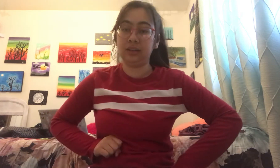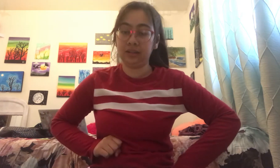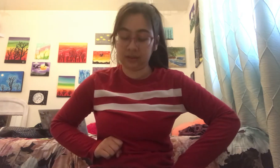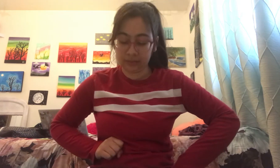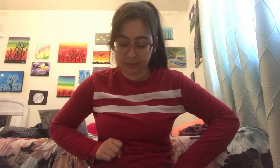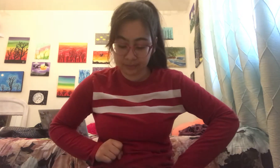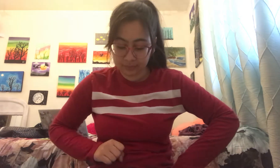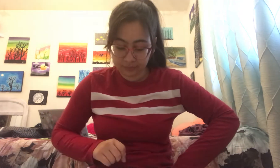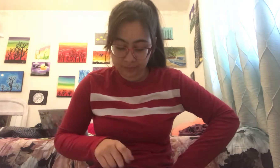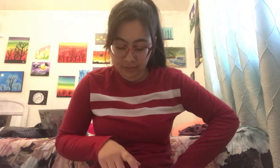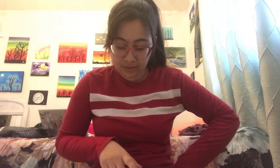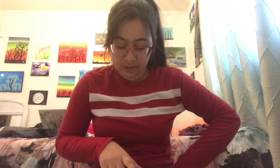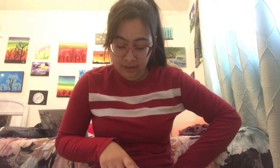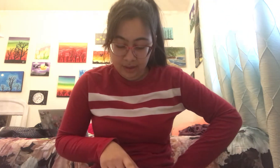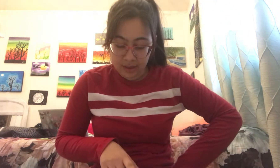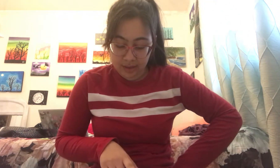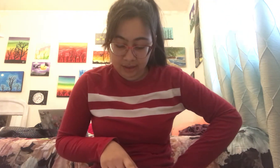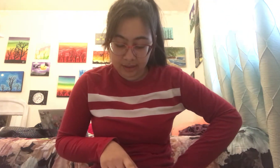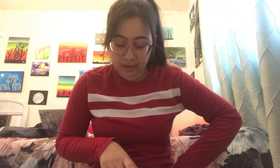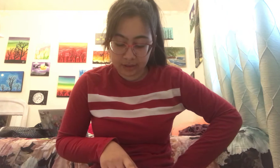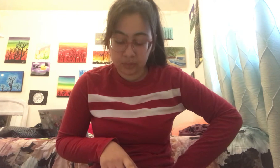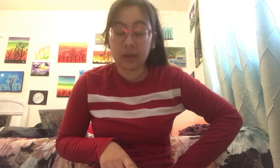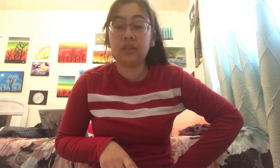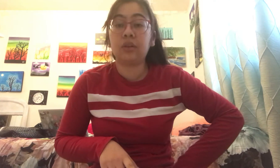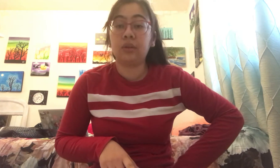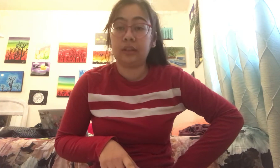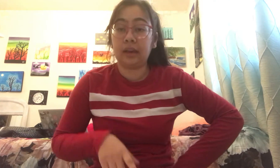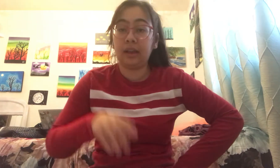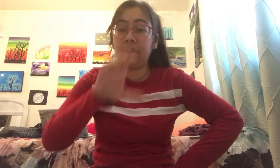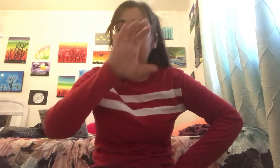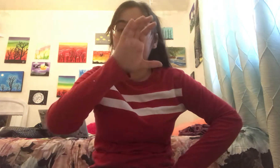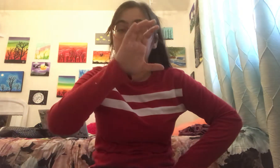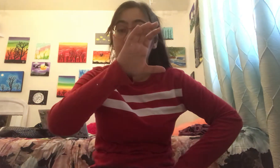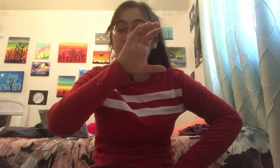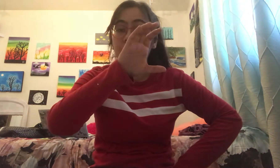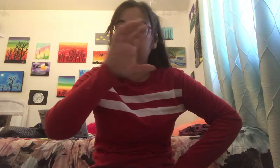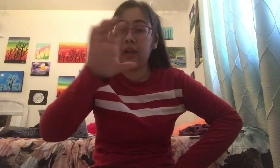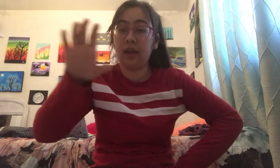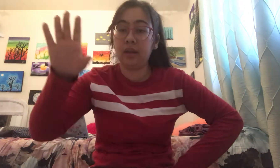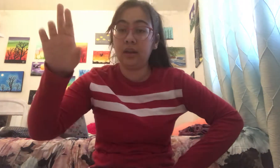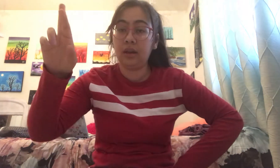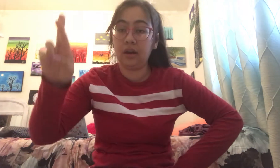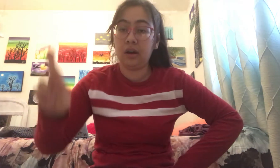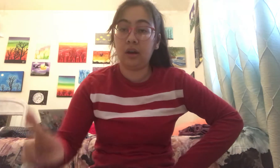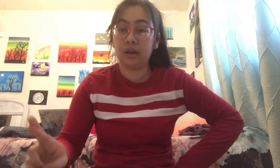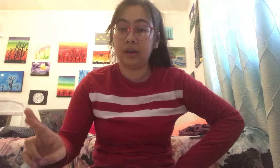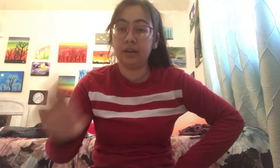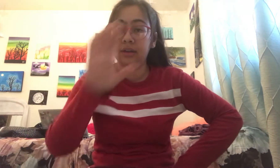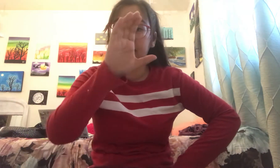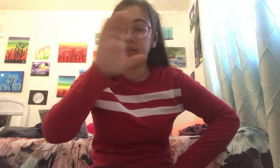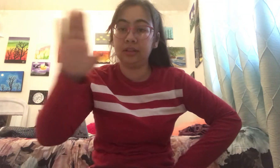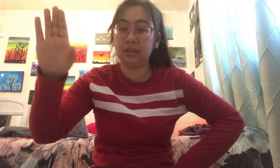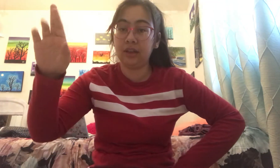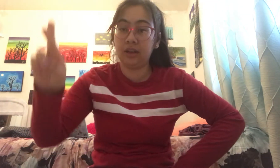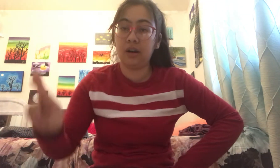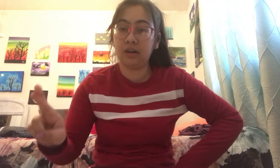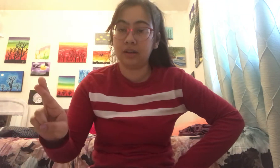and then the next one is Costa Rica and you just go C R C R